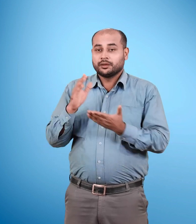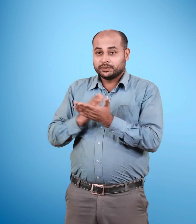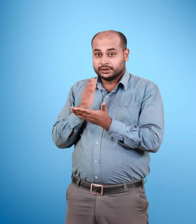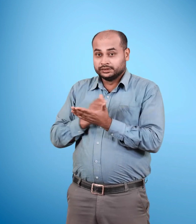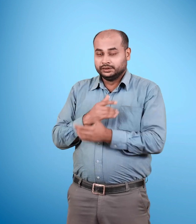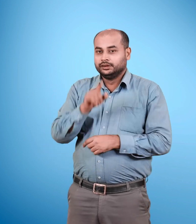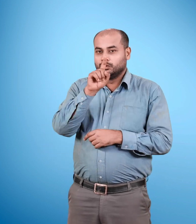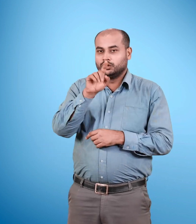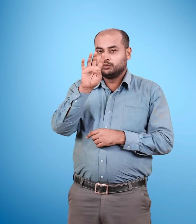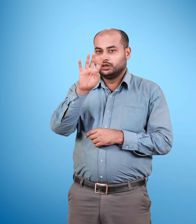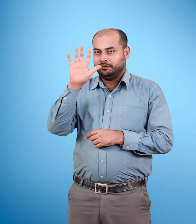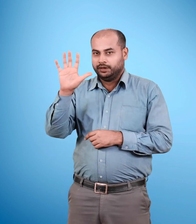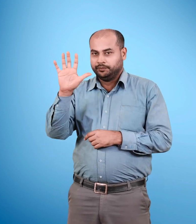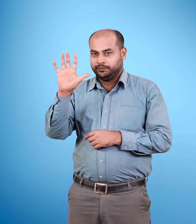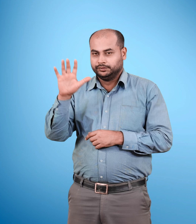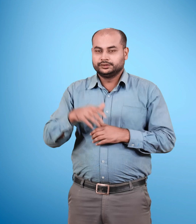Page 145.